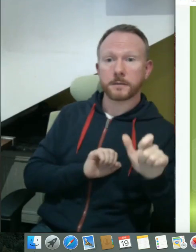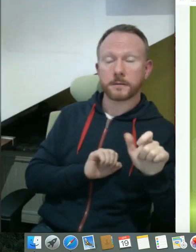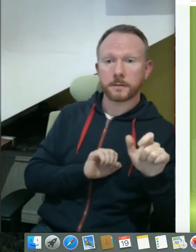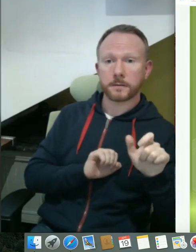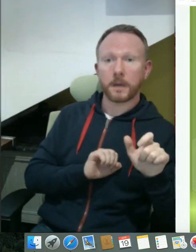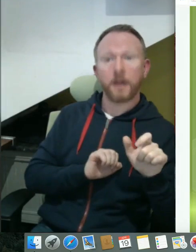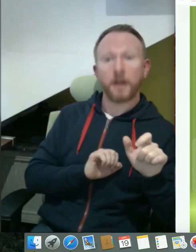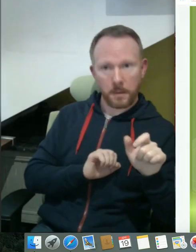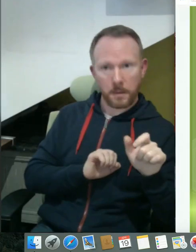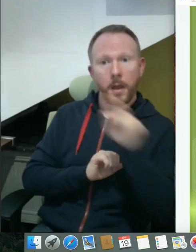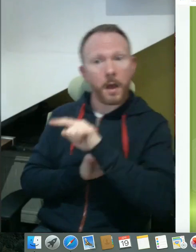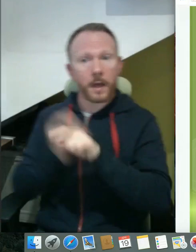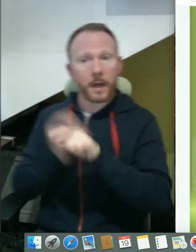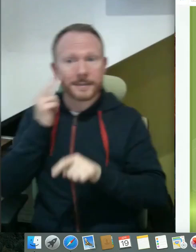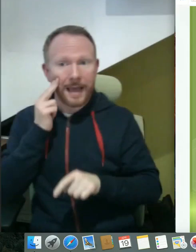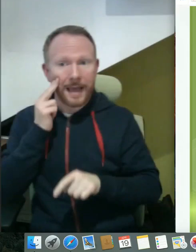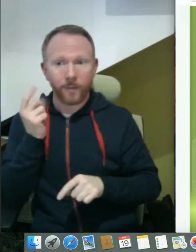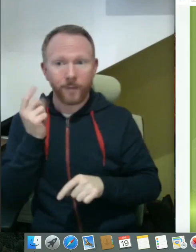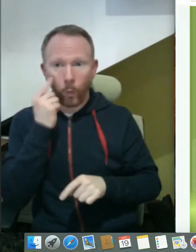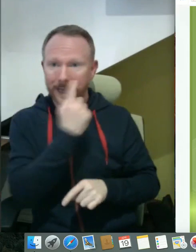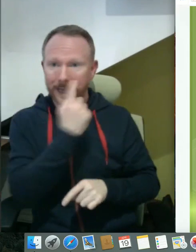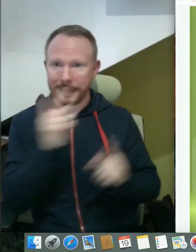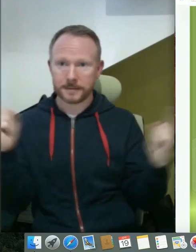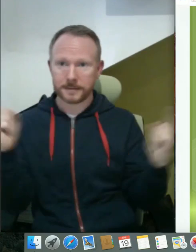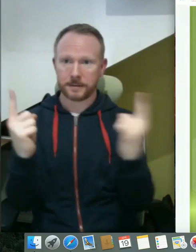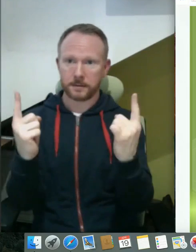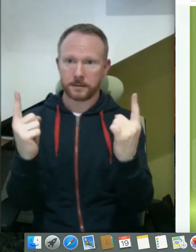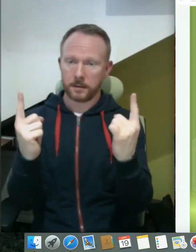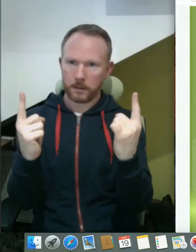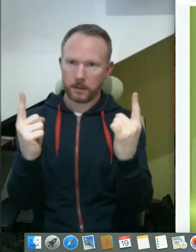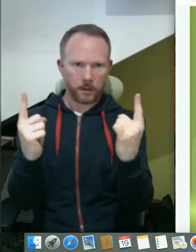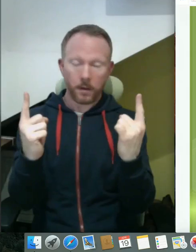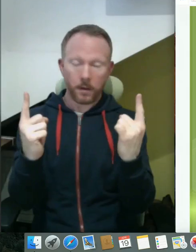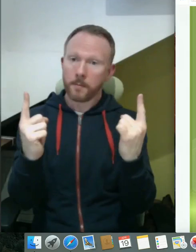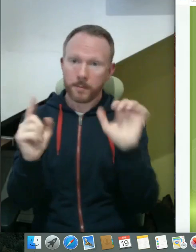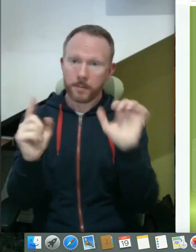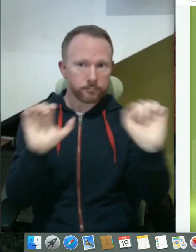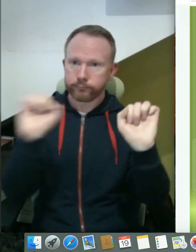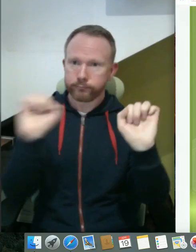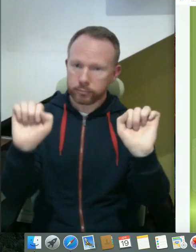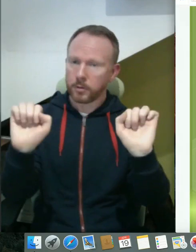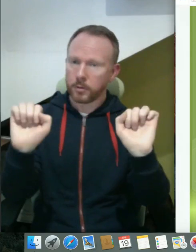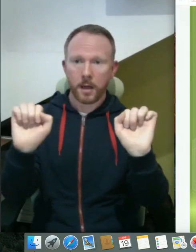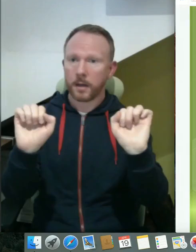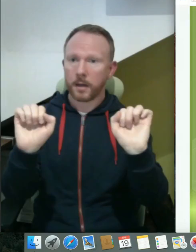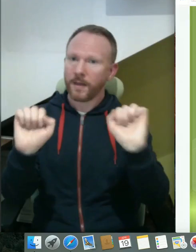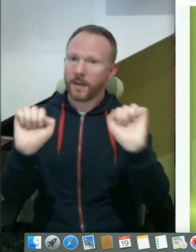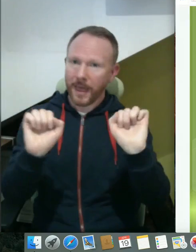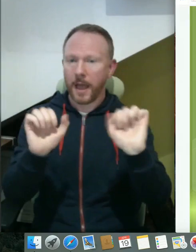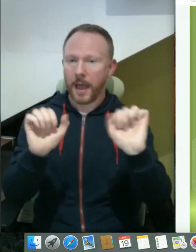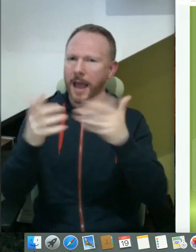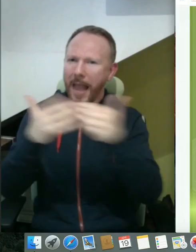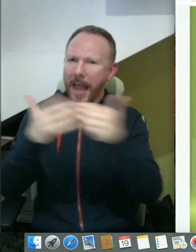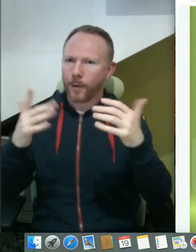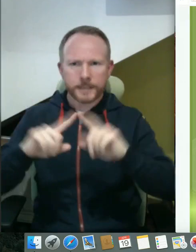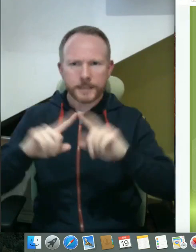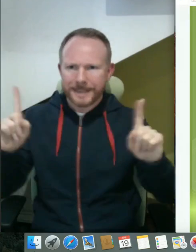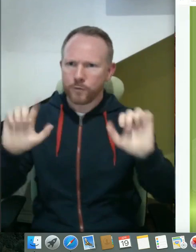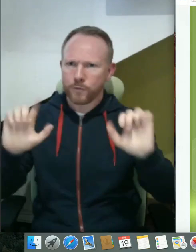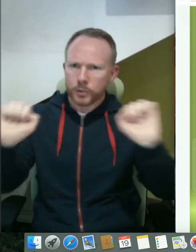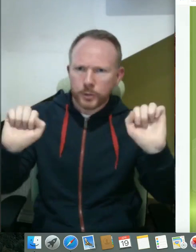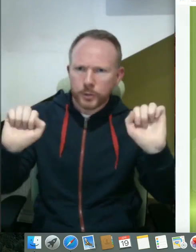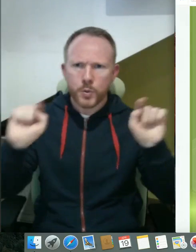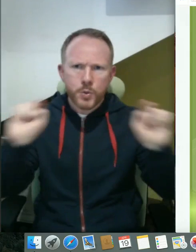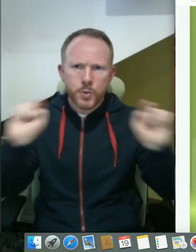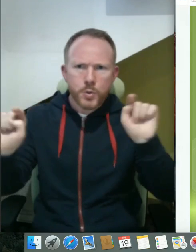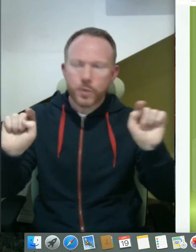have quite differing use of language, and therefore separate interpreting teams need to be considered